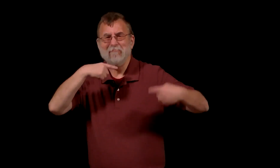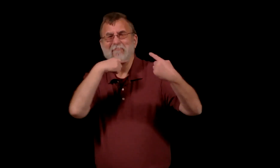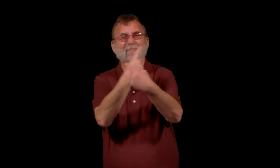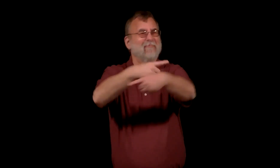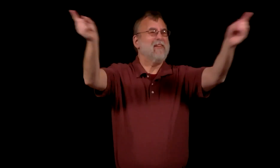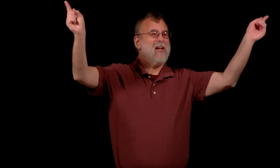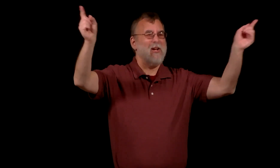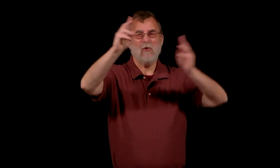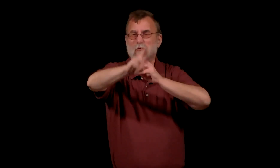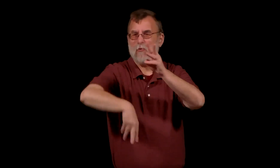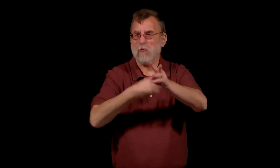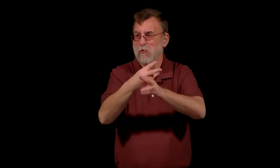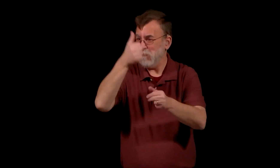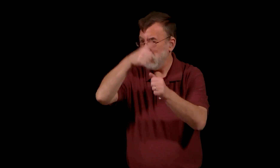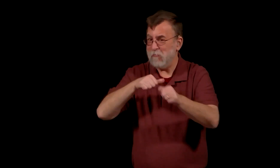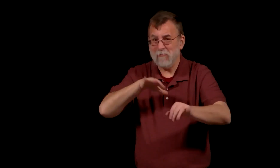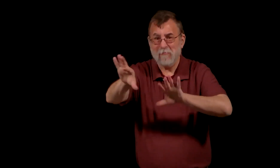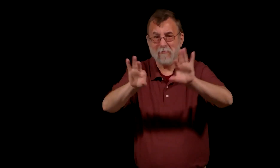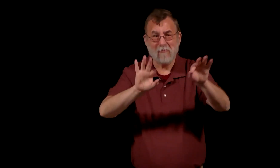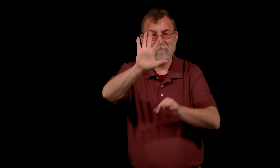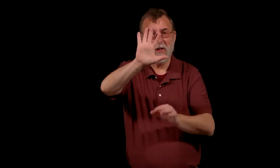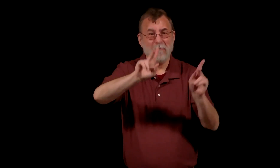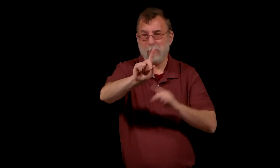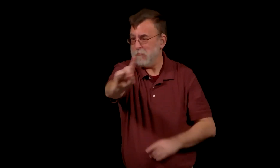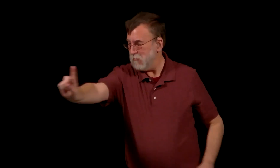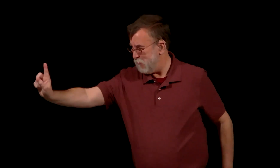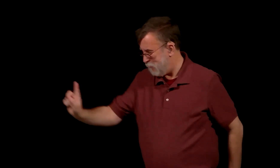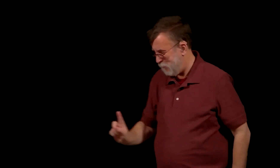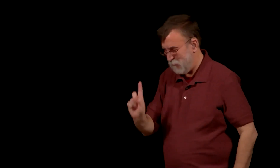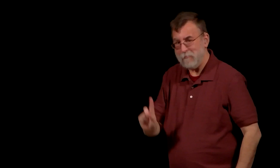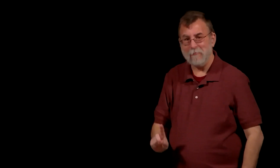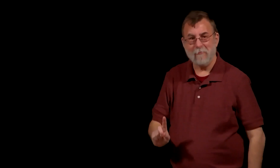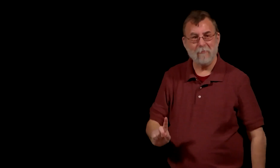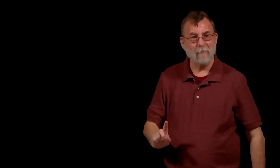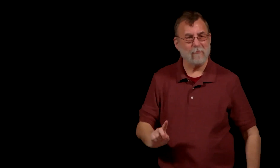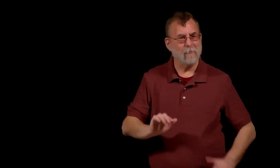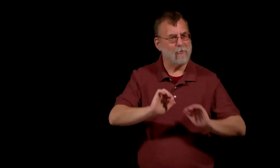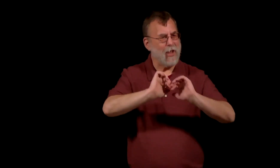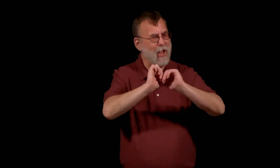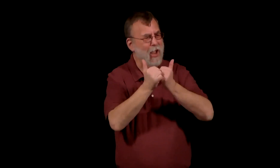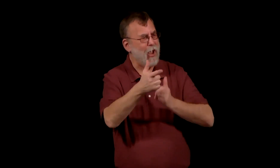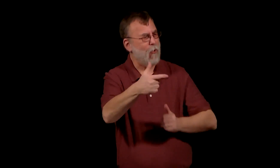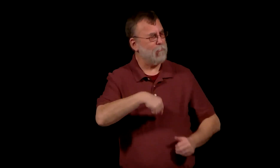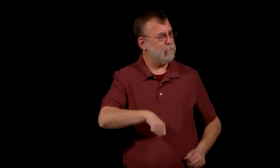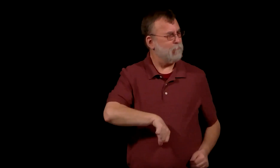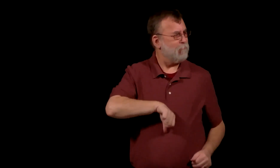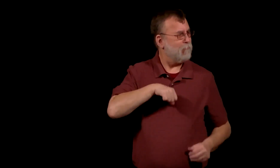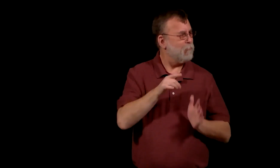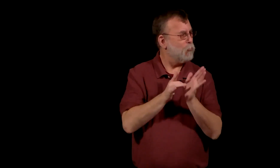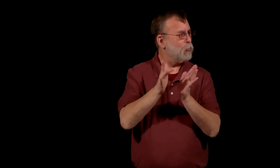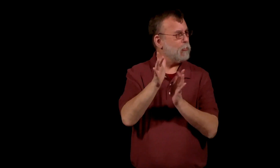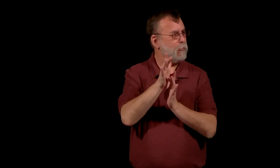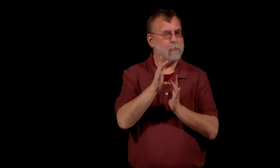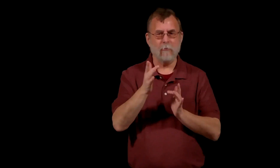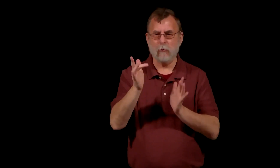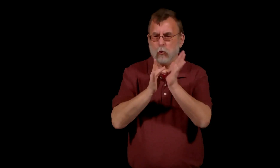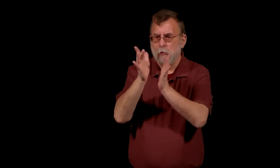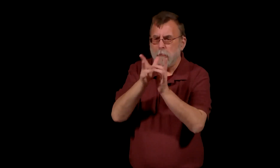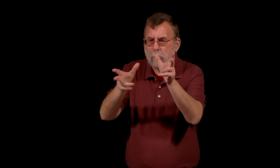We recently announced to the world, remember we picked 5 people who came up and shared. Talk about